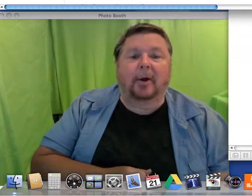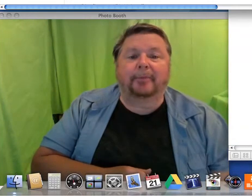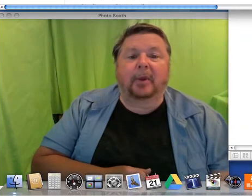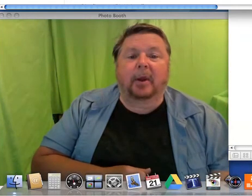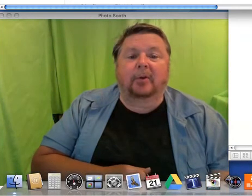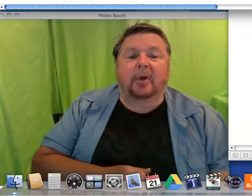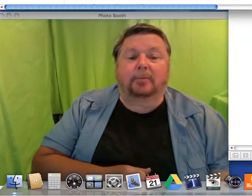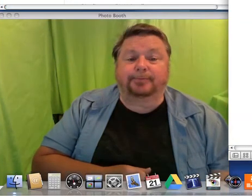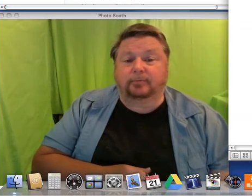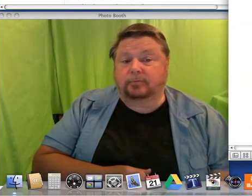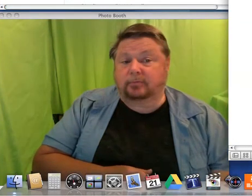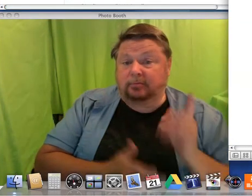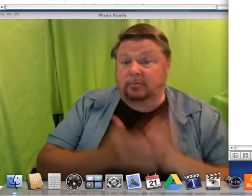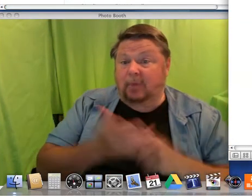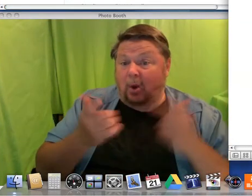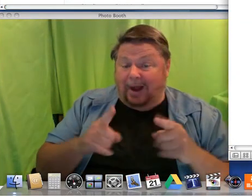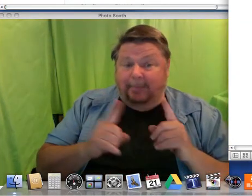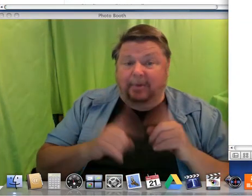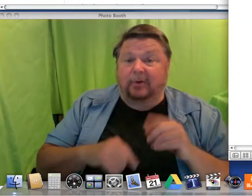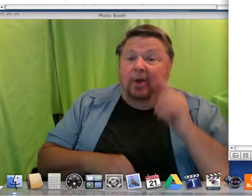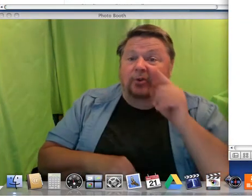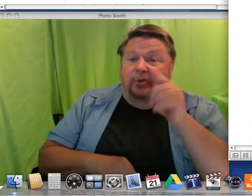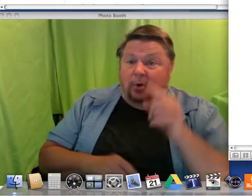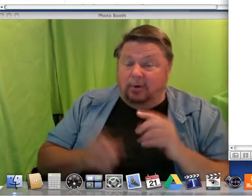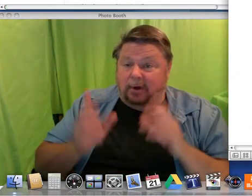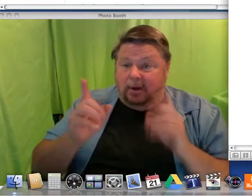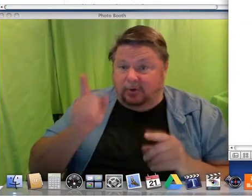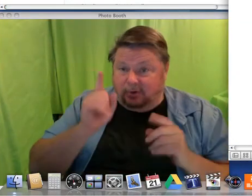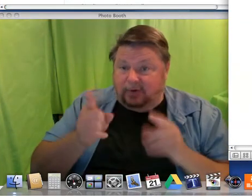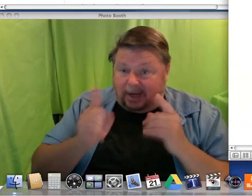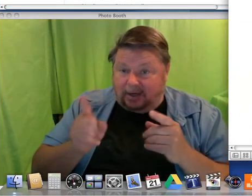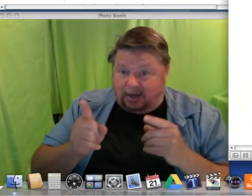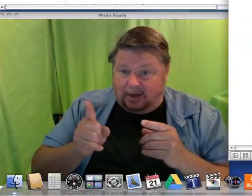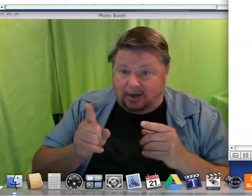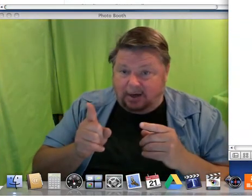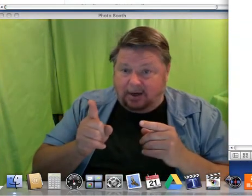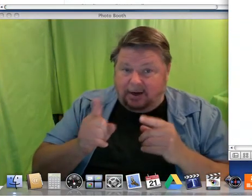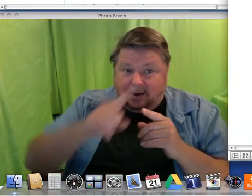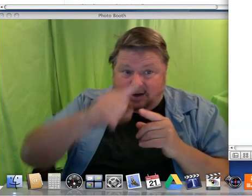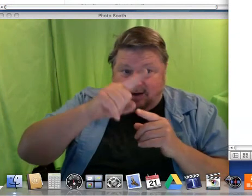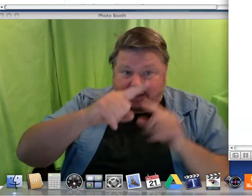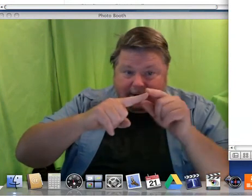Okay, so what happens? So you take